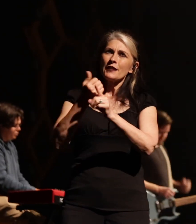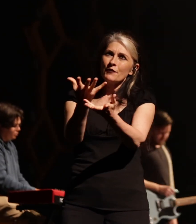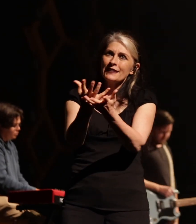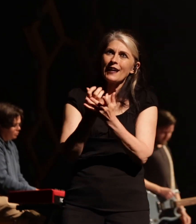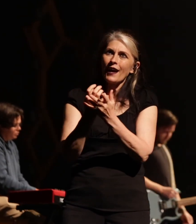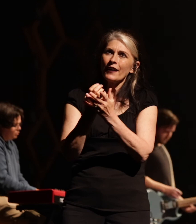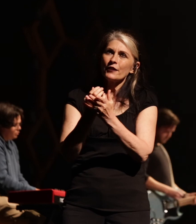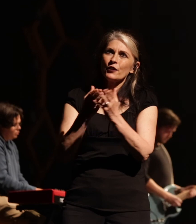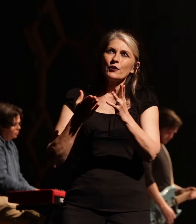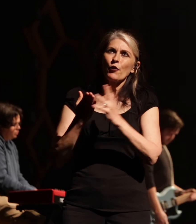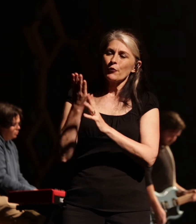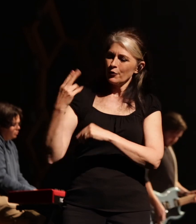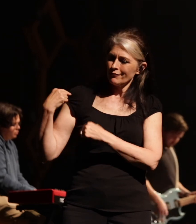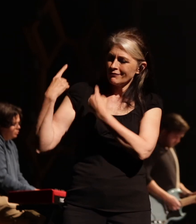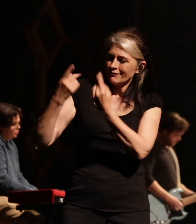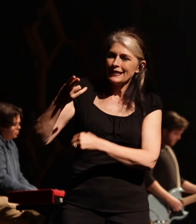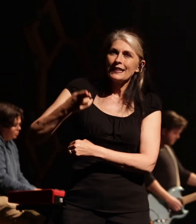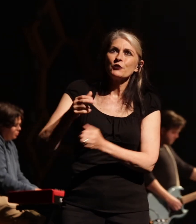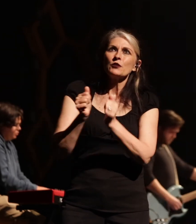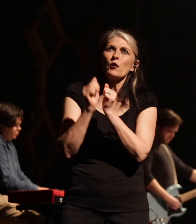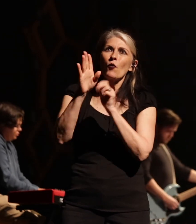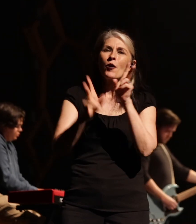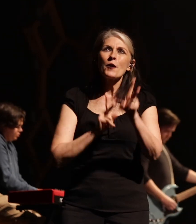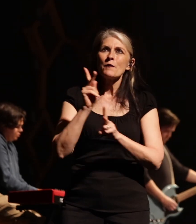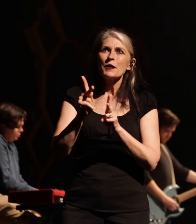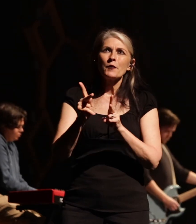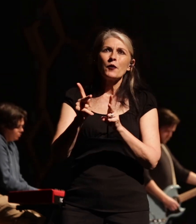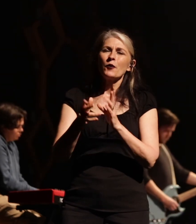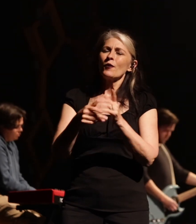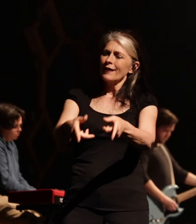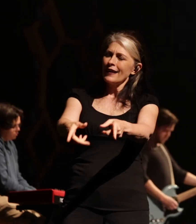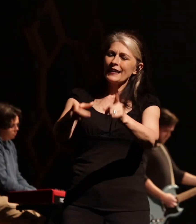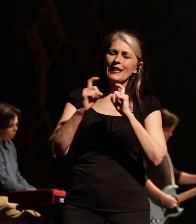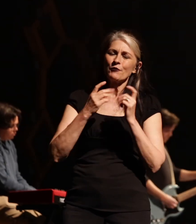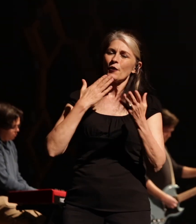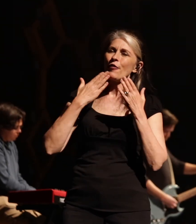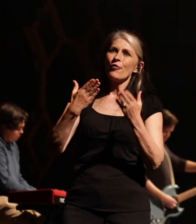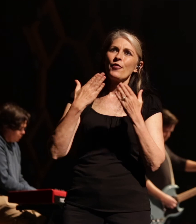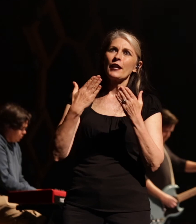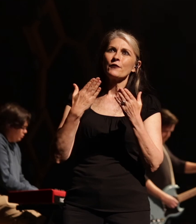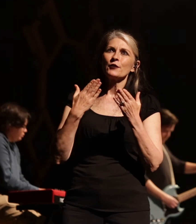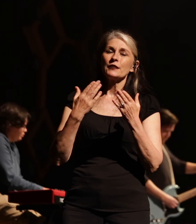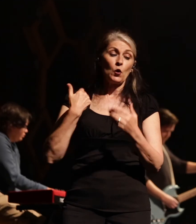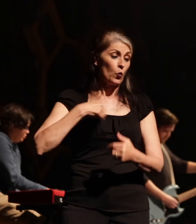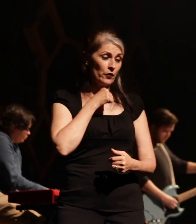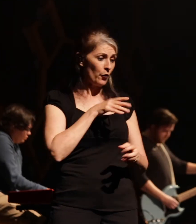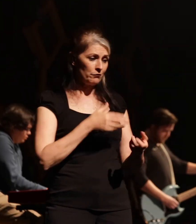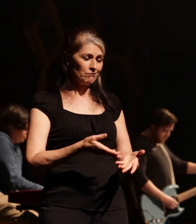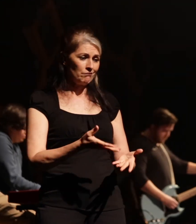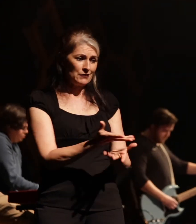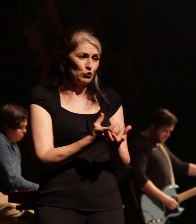throughout history to make your place with your people. What a gift. We are thankful and so undeserving, but we thank you,